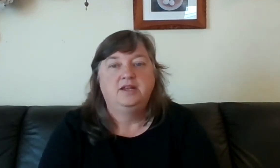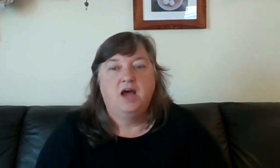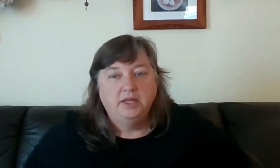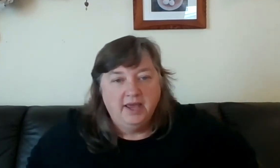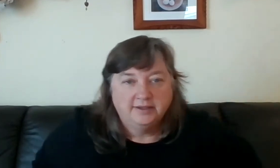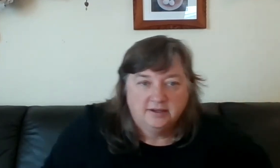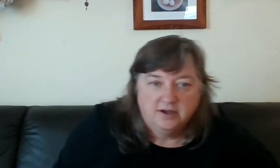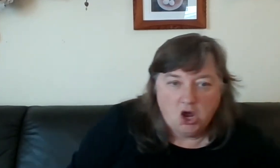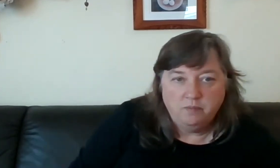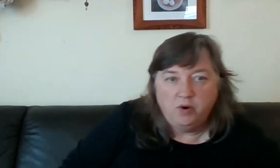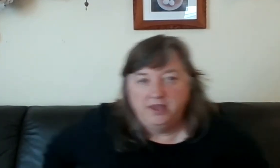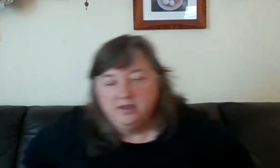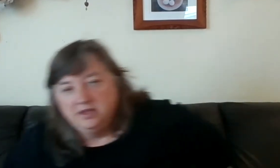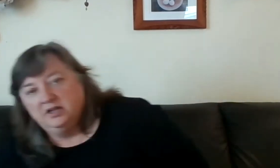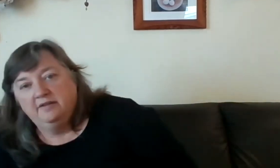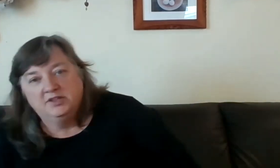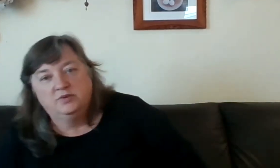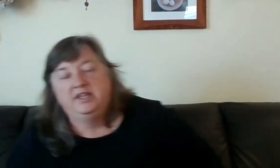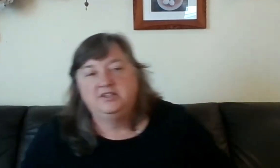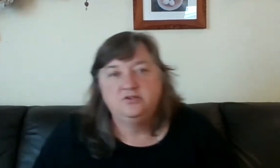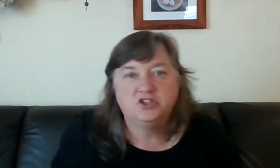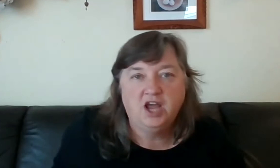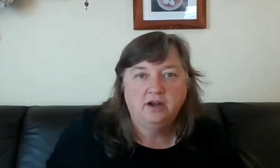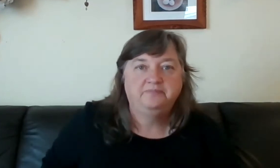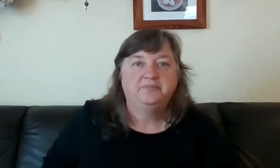Not yet. Oh boy, you're gonna love this when you get to use your tongue.